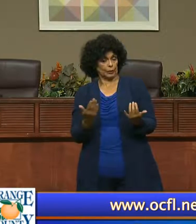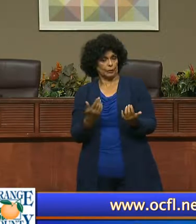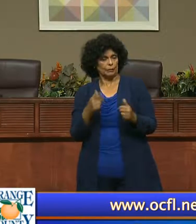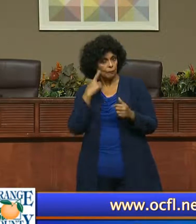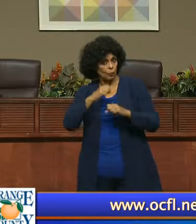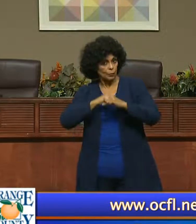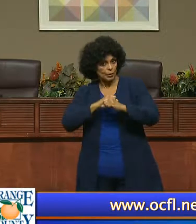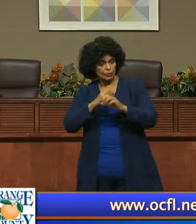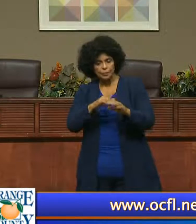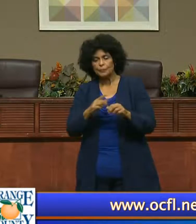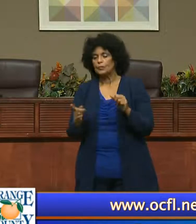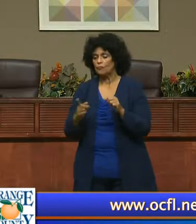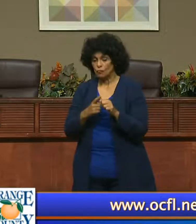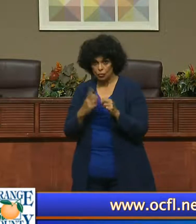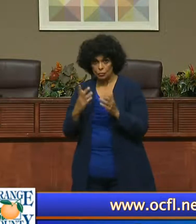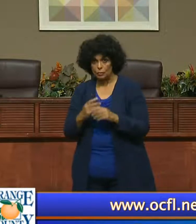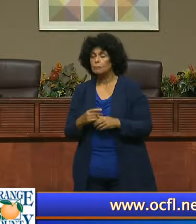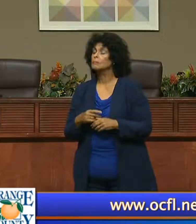inmates.